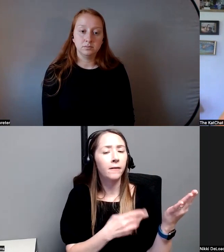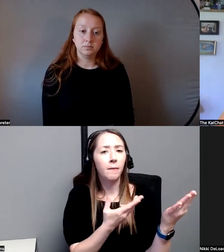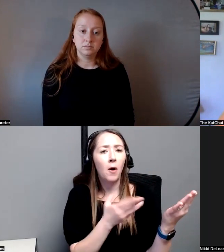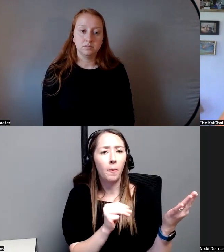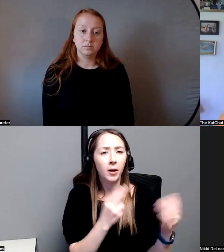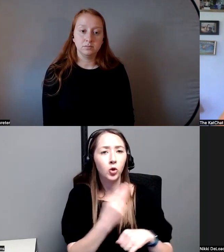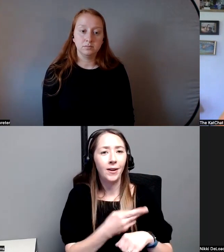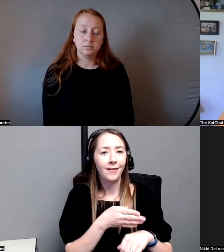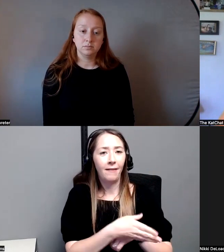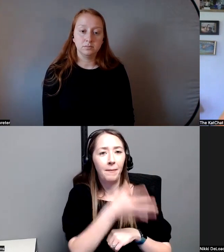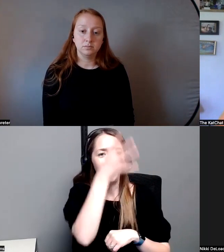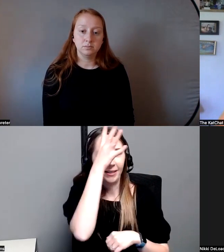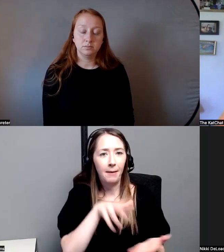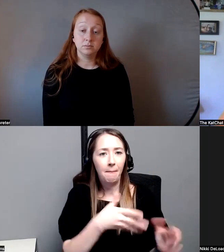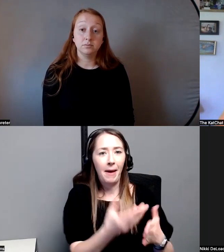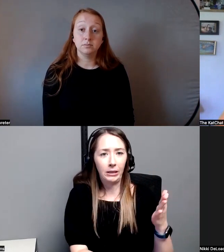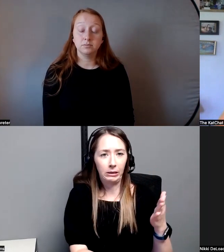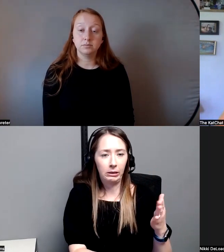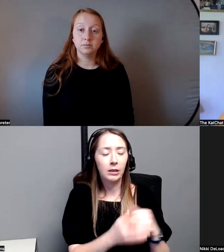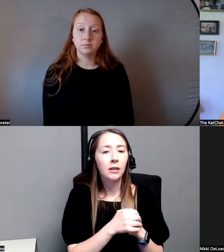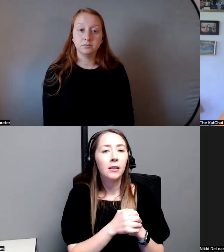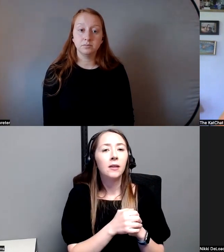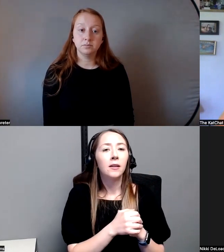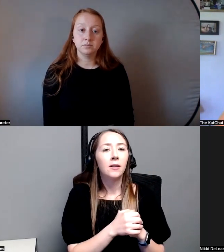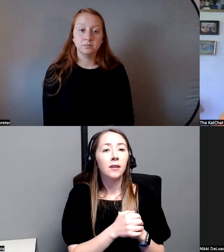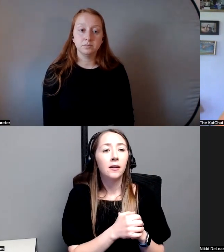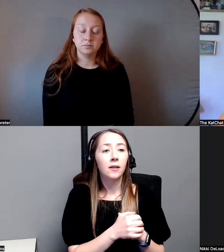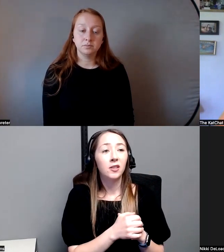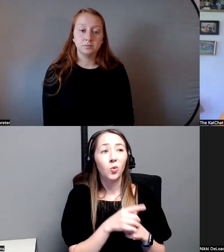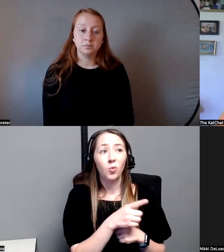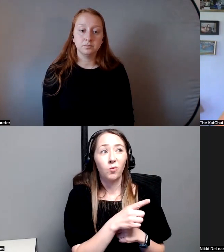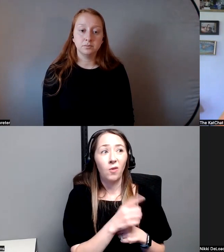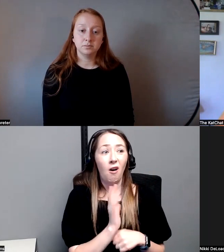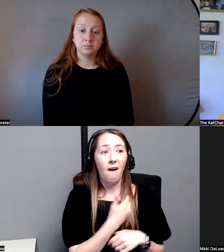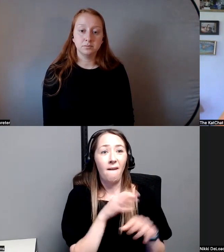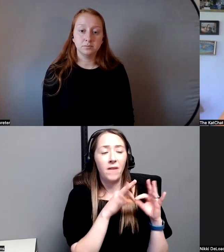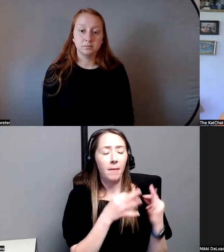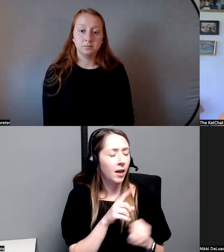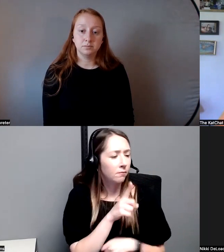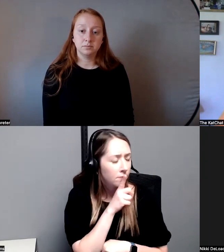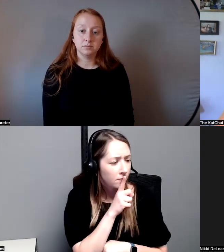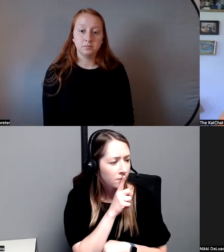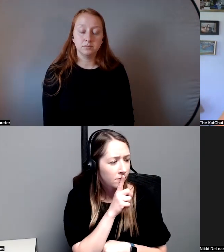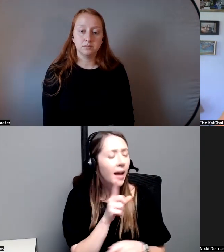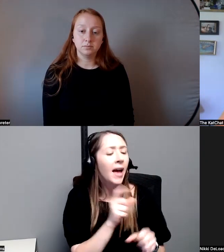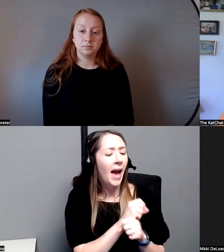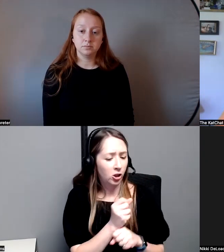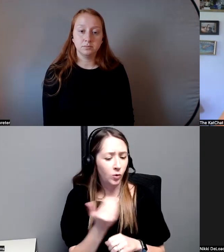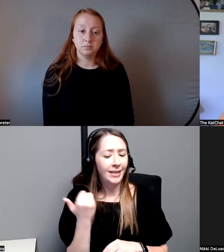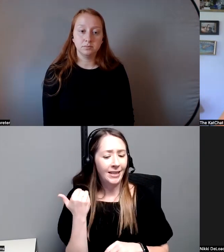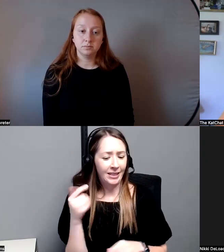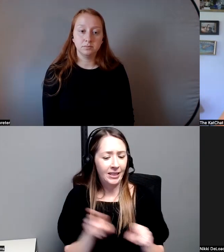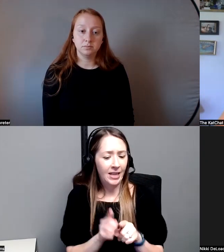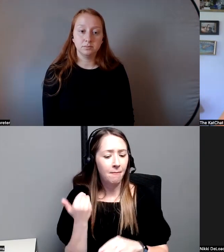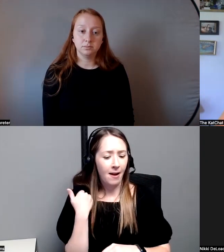2 days after my dad died. So we hadn't even, oh, it was actually the night of the funeral